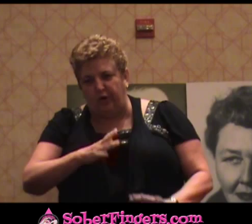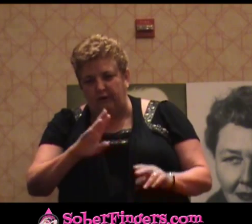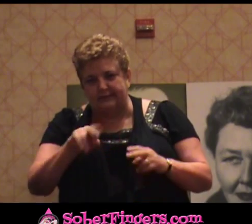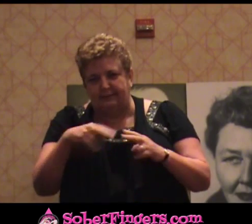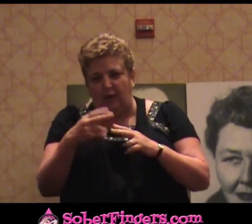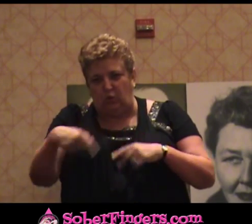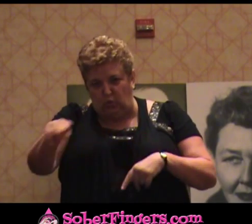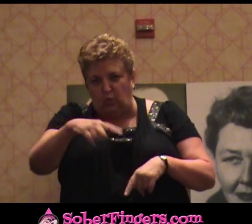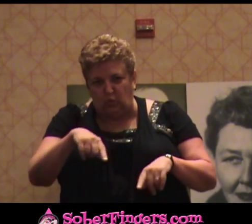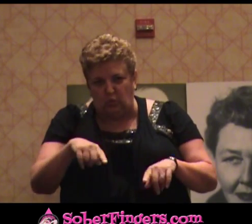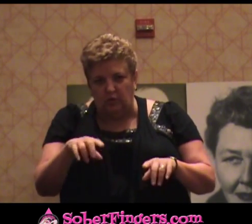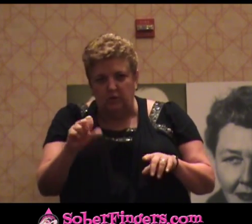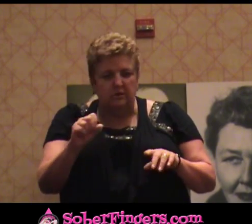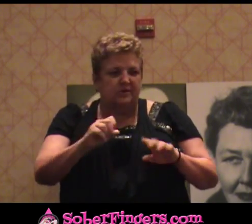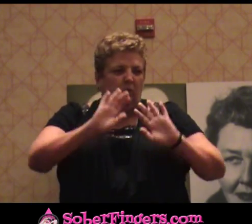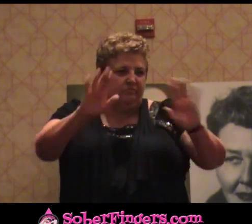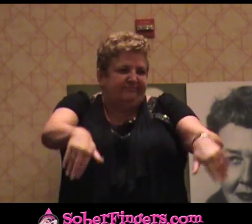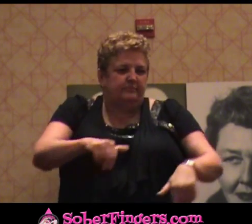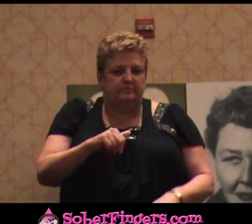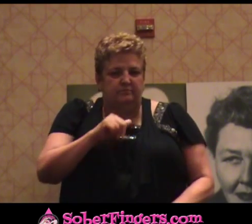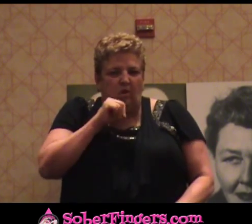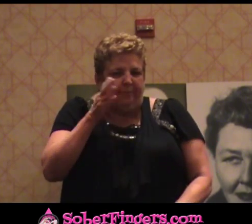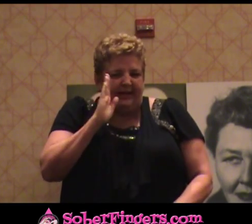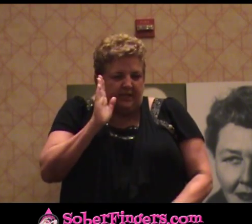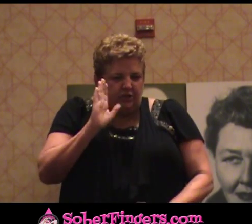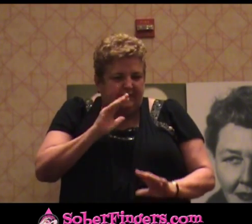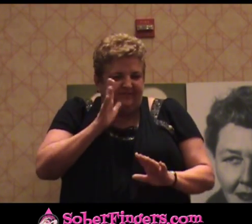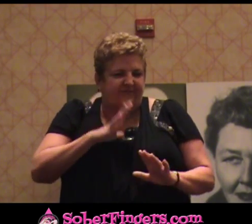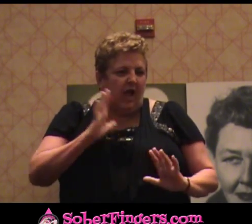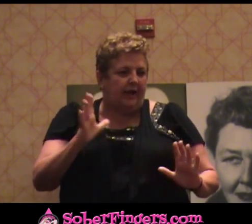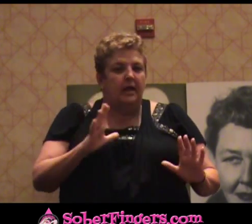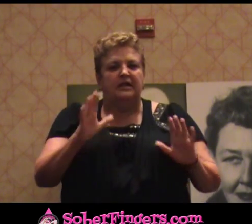now. So just sit back and relax for a second.